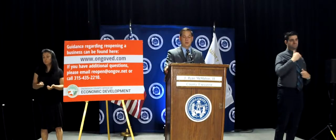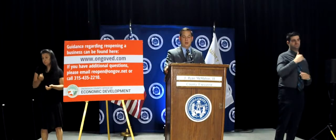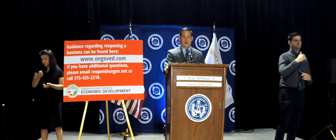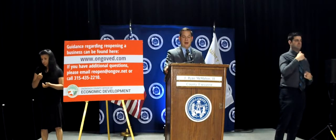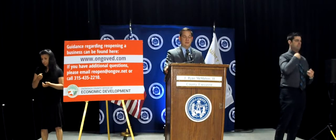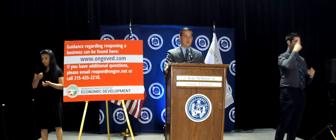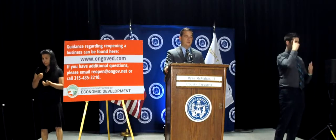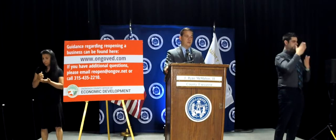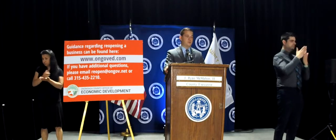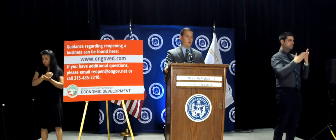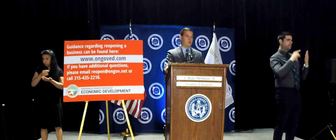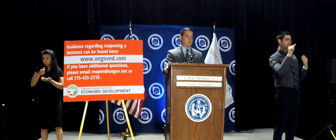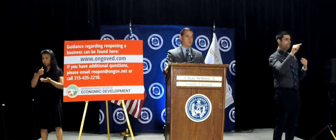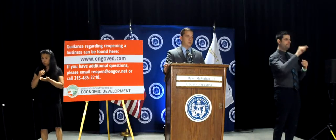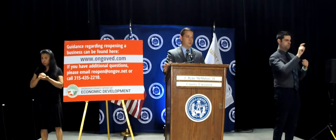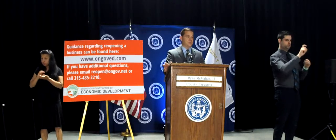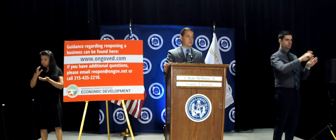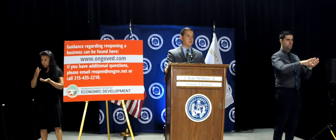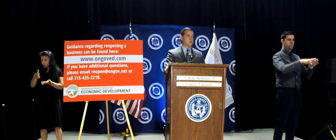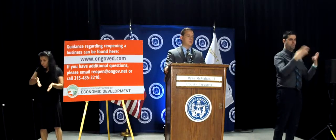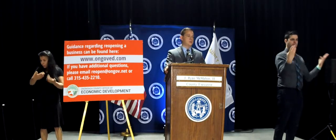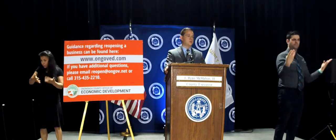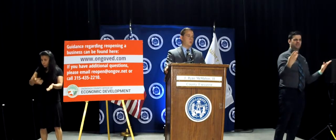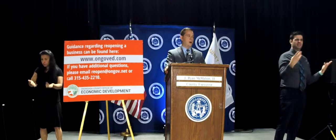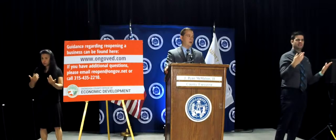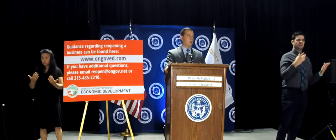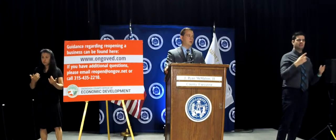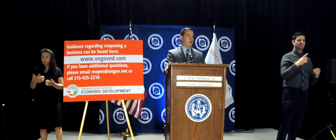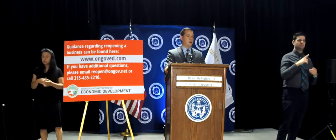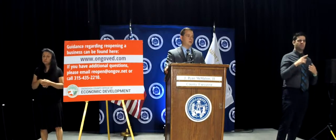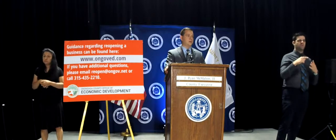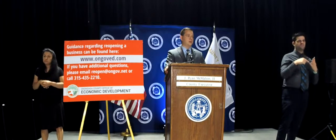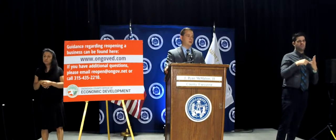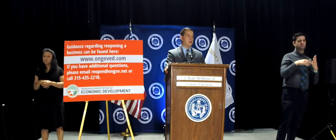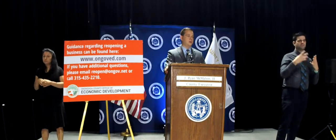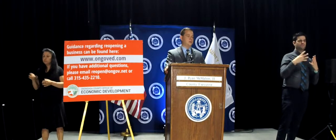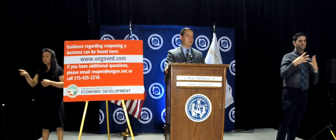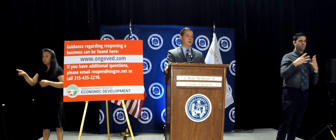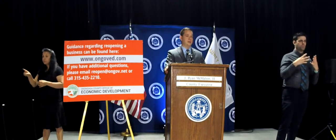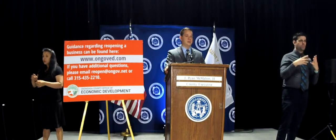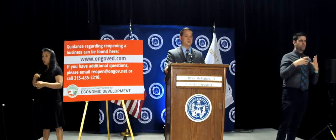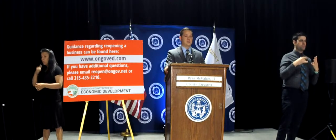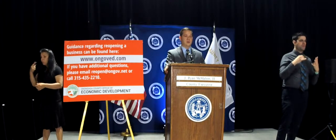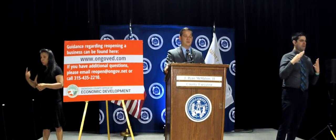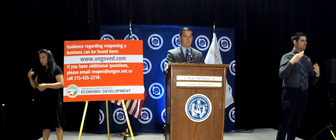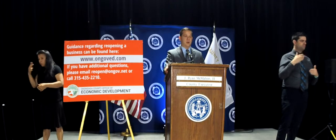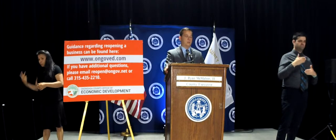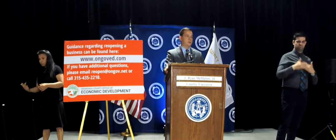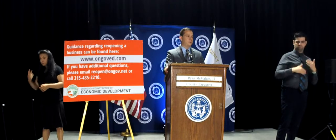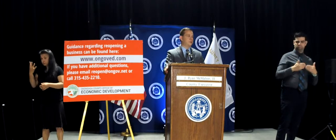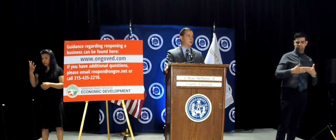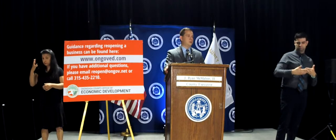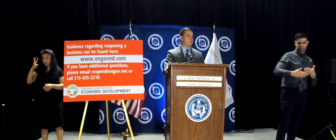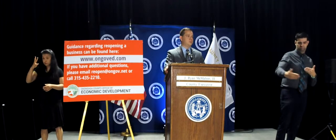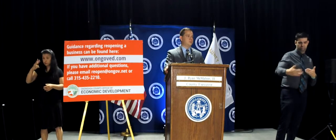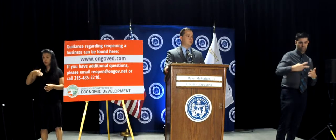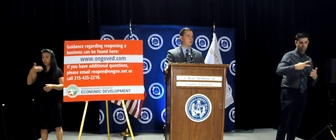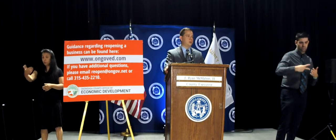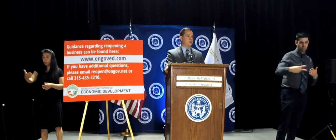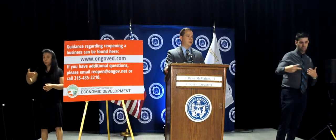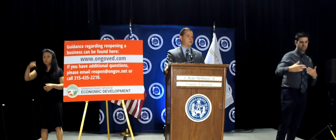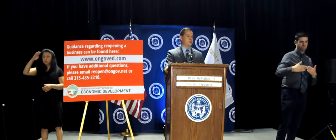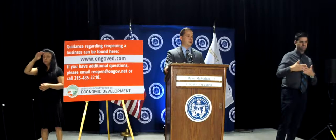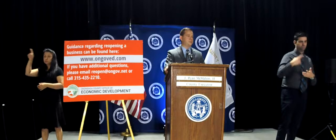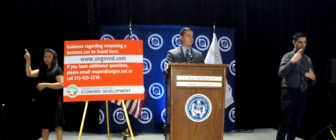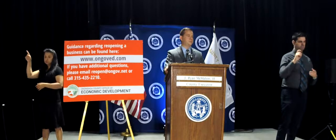So I think phase 4, 2 weeks, things go well, and then I think you see the governor probably doing